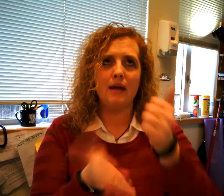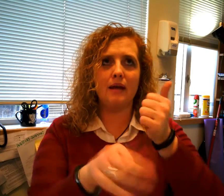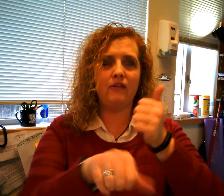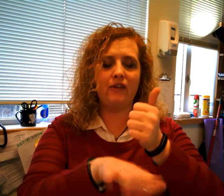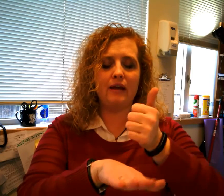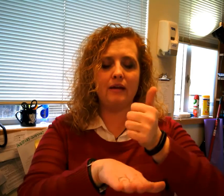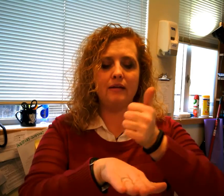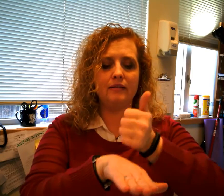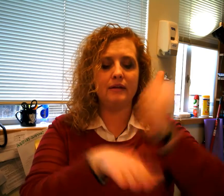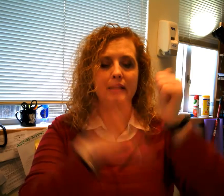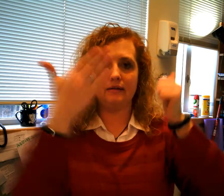It's